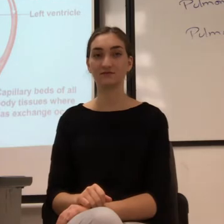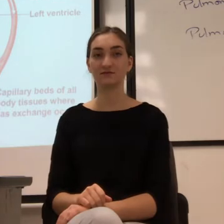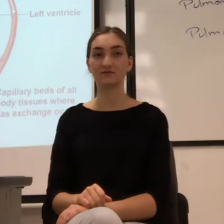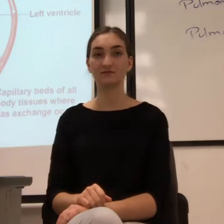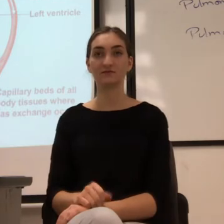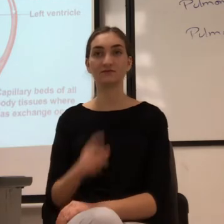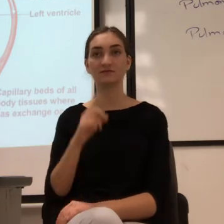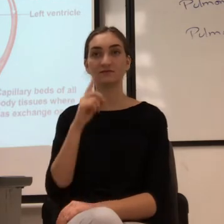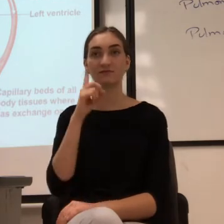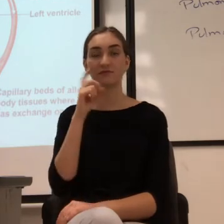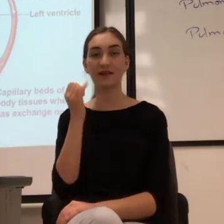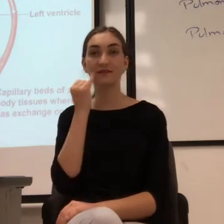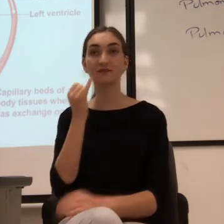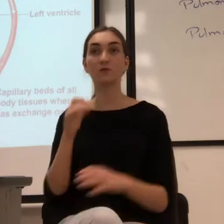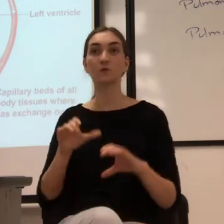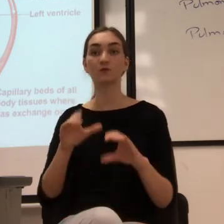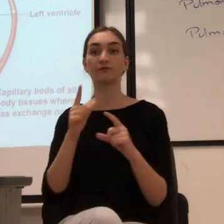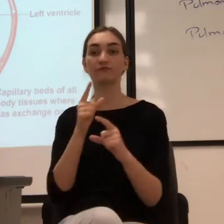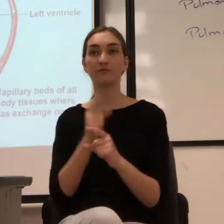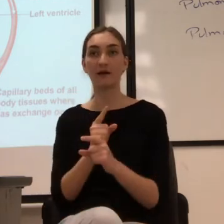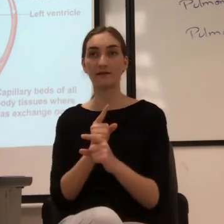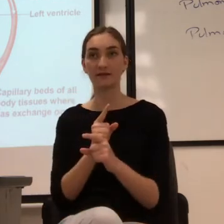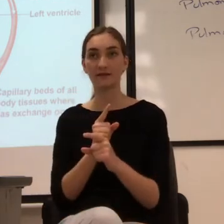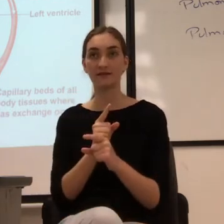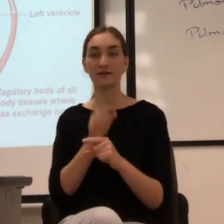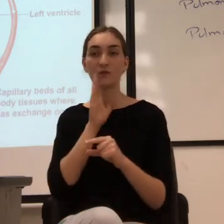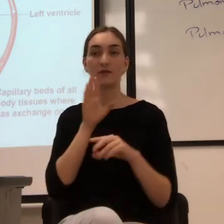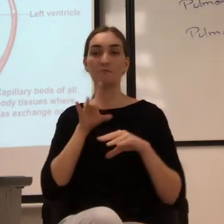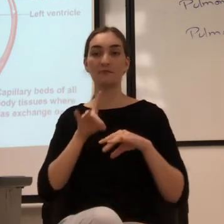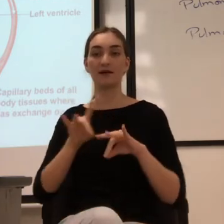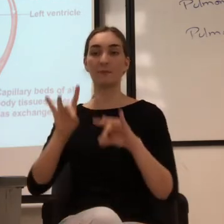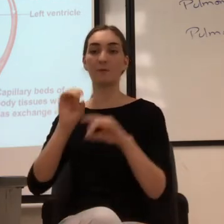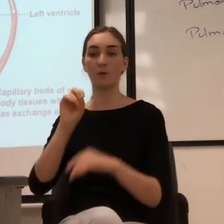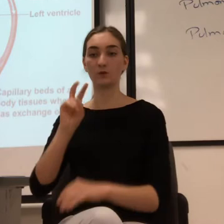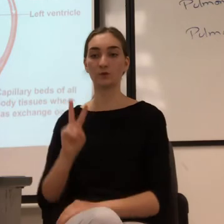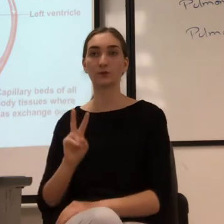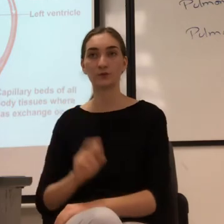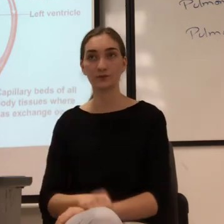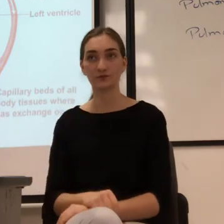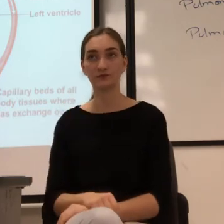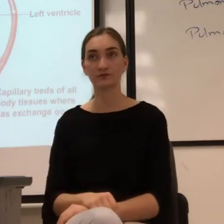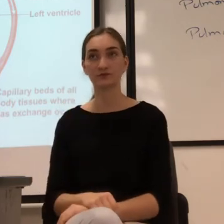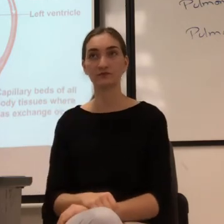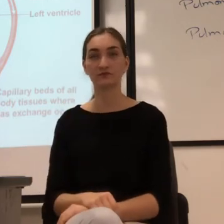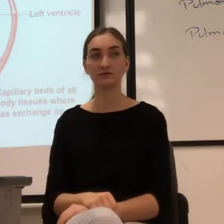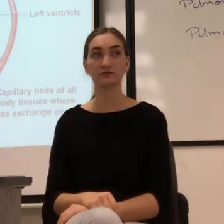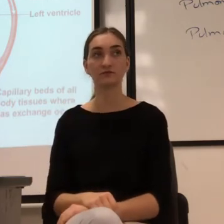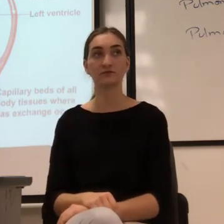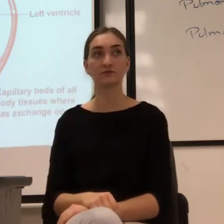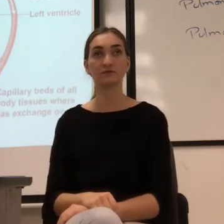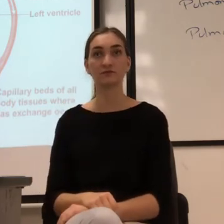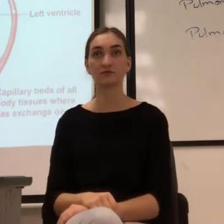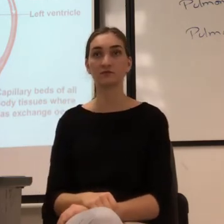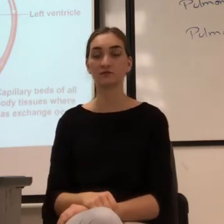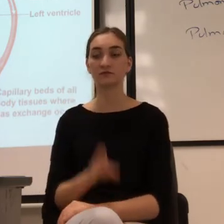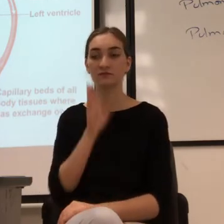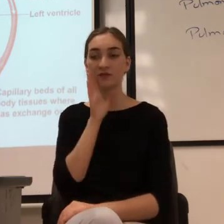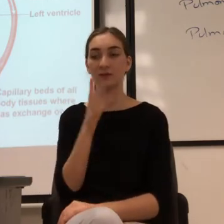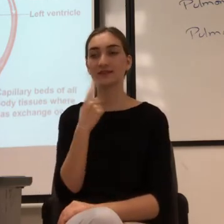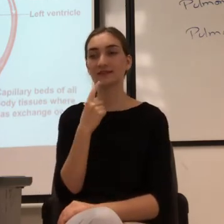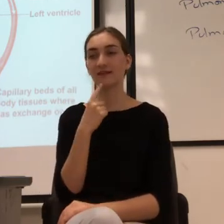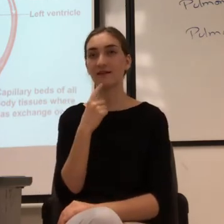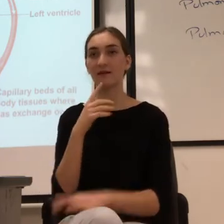because if you do it right, you pick up oxygen, okay? I'll just say, pick